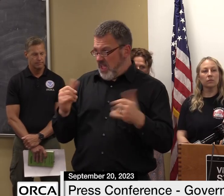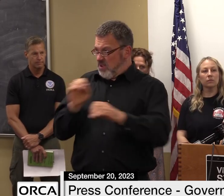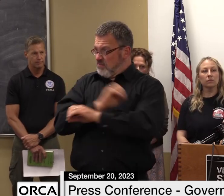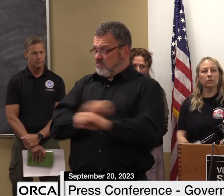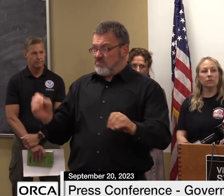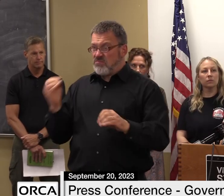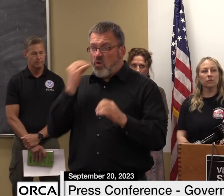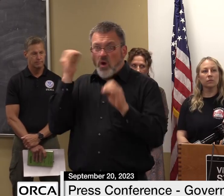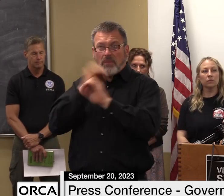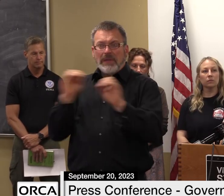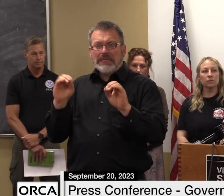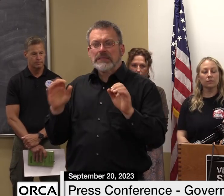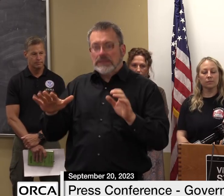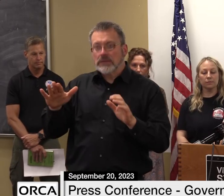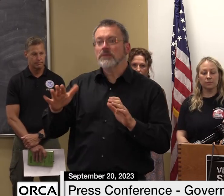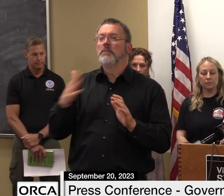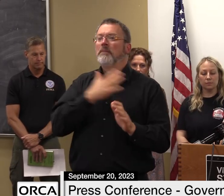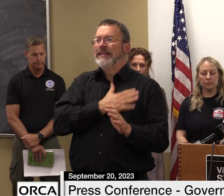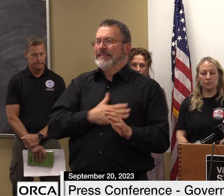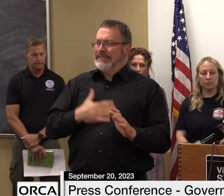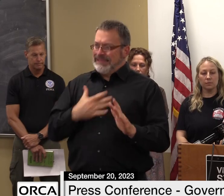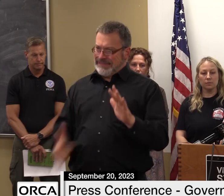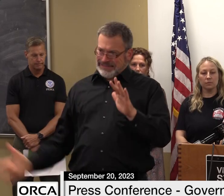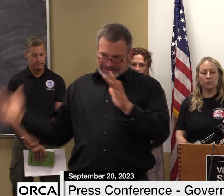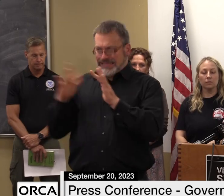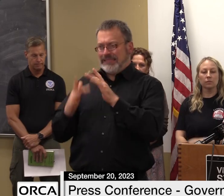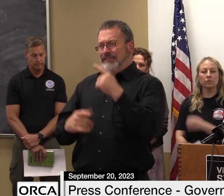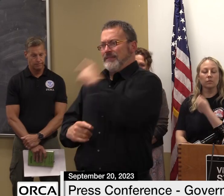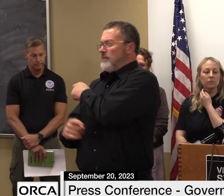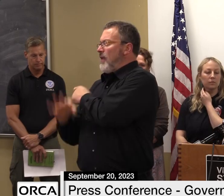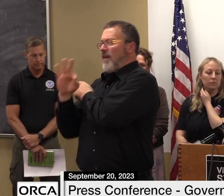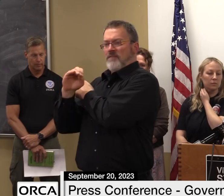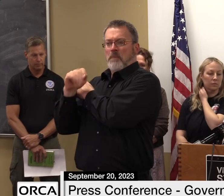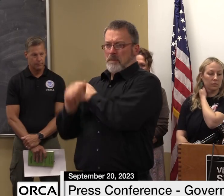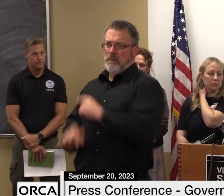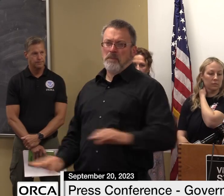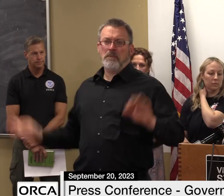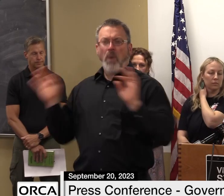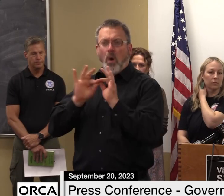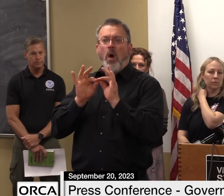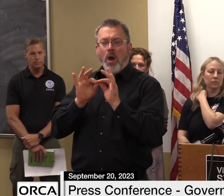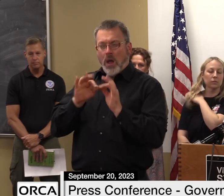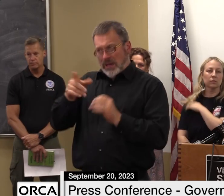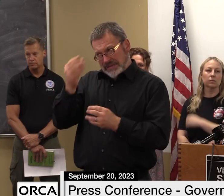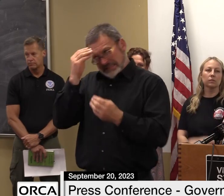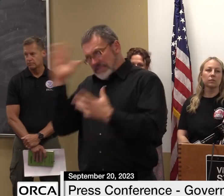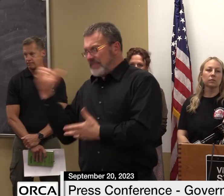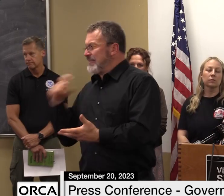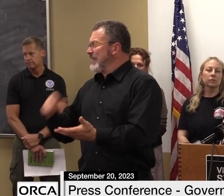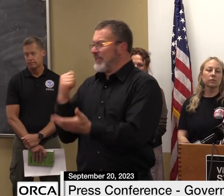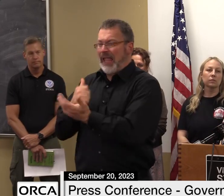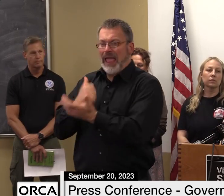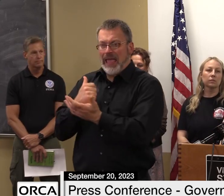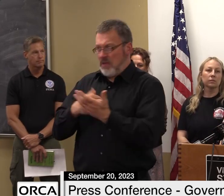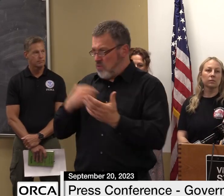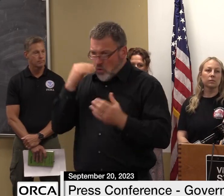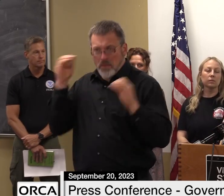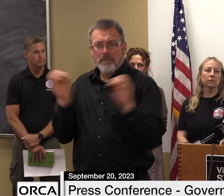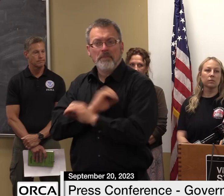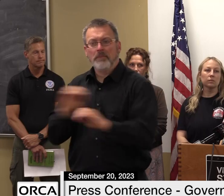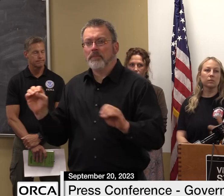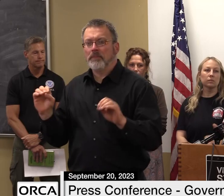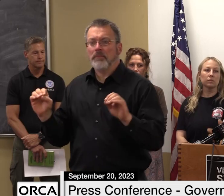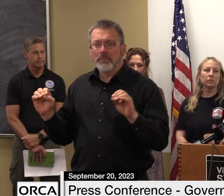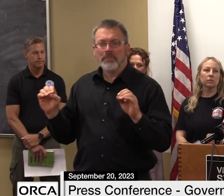with FEMA and let them know that you need help in that area. If you are moving around between friends and family and